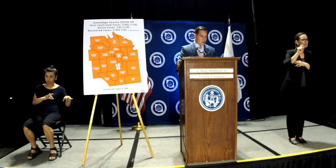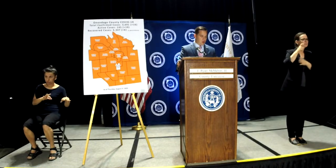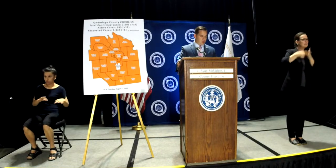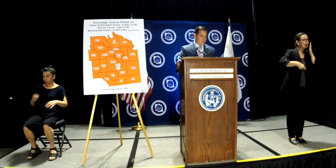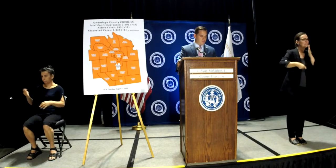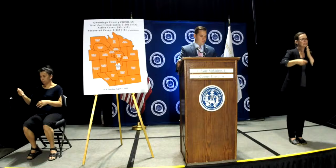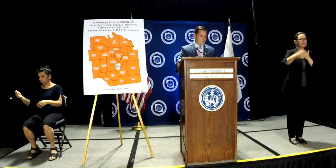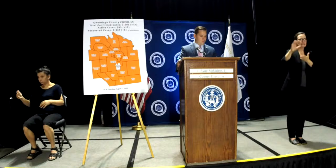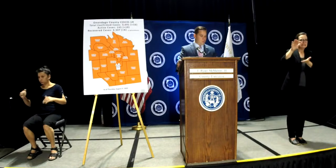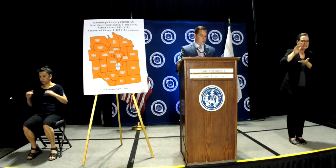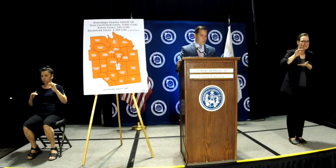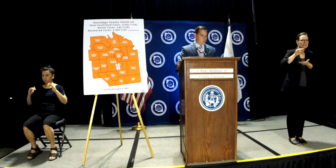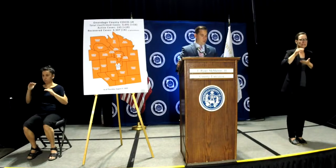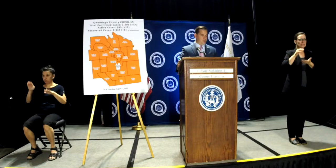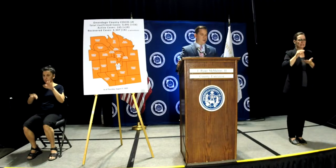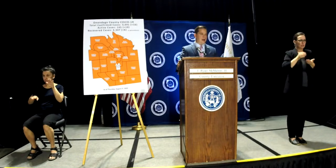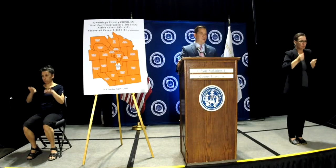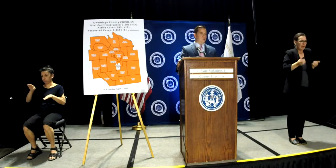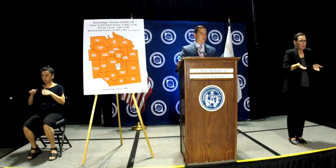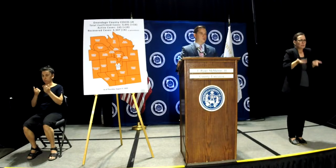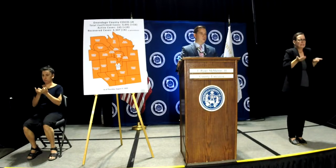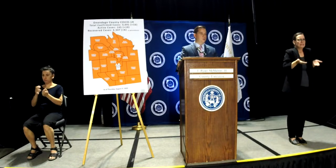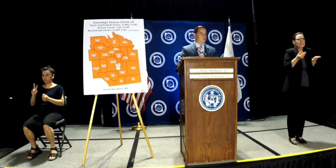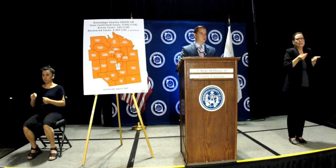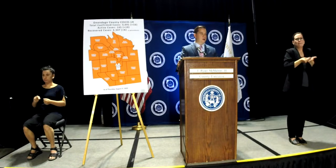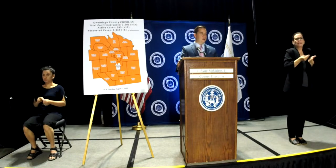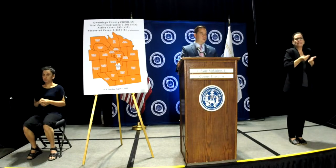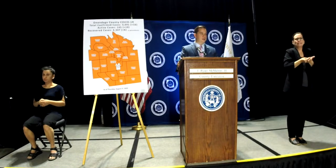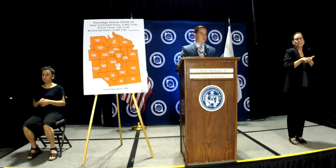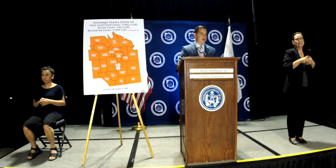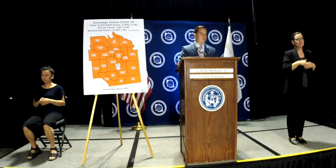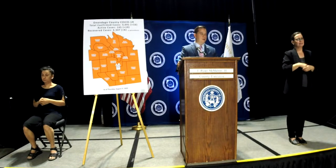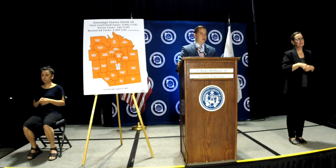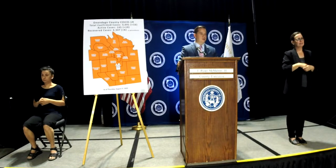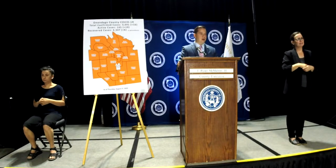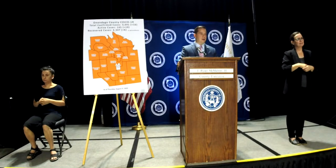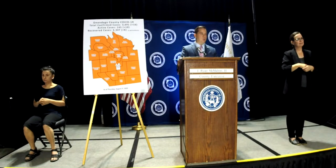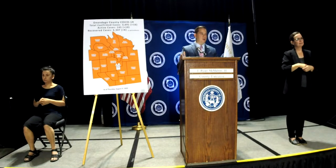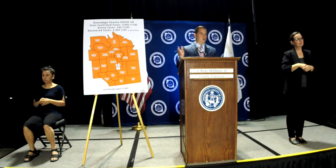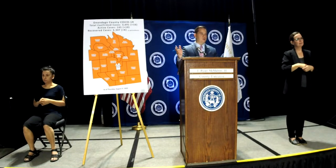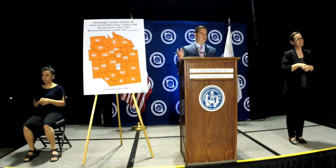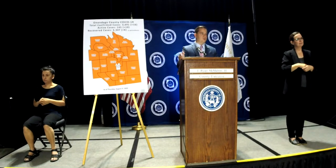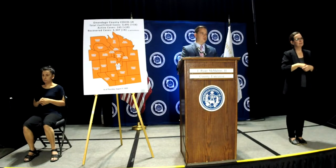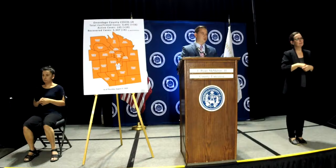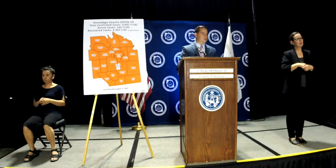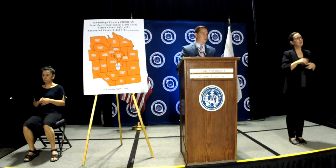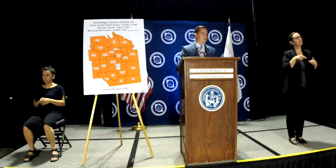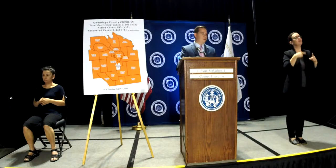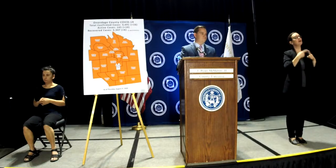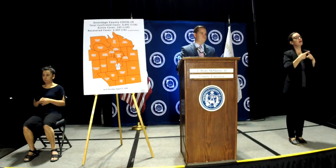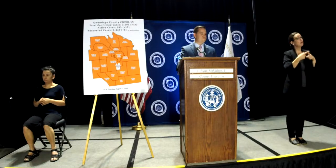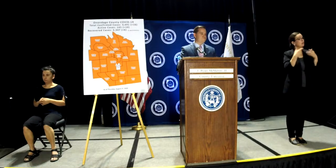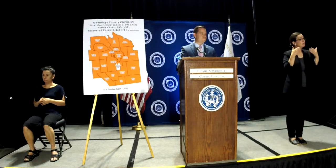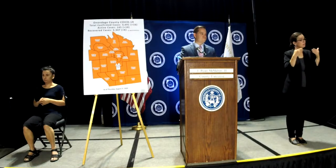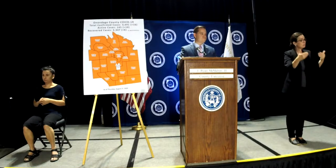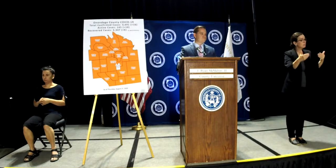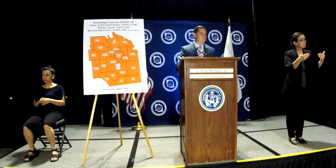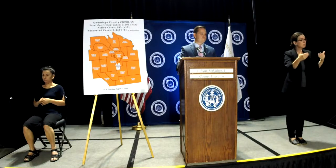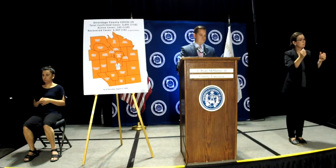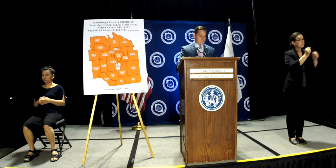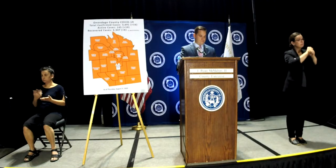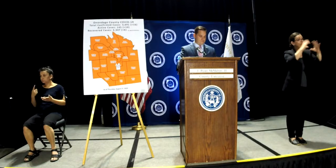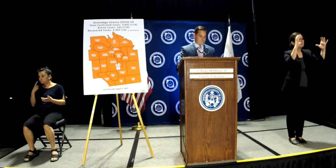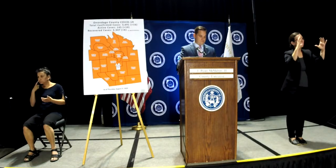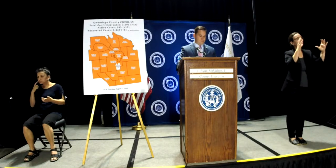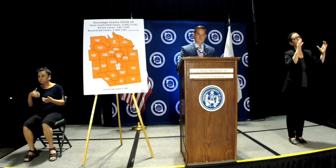will be in line with our principles. At the same time, try to point towards the future at the same time.